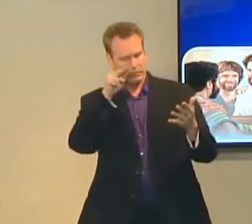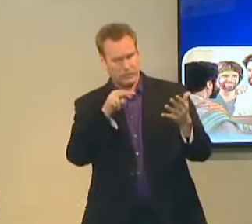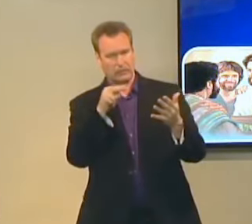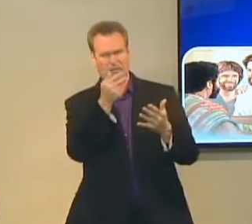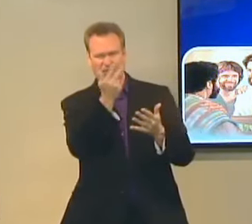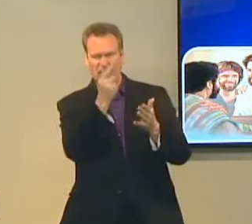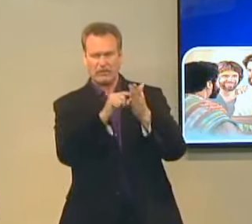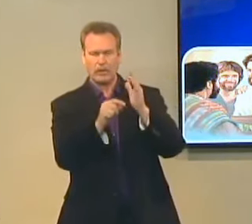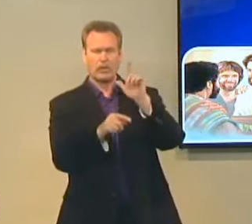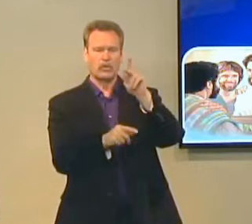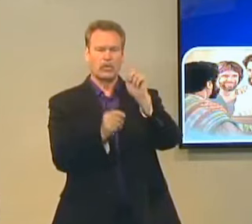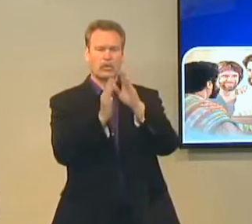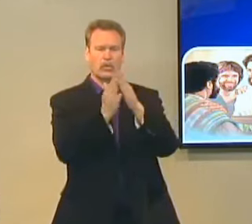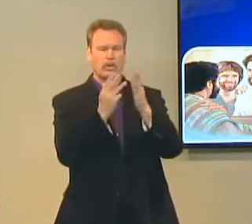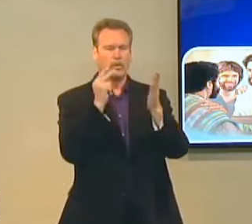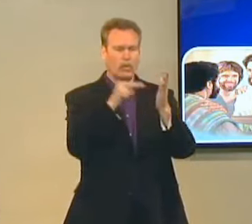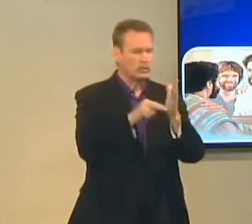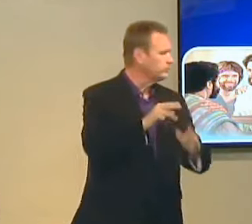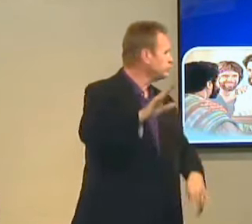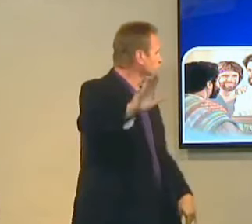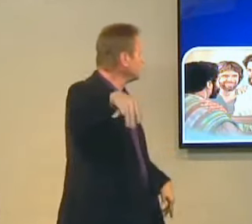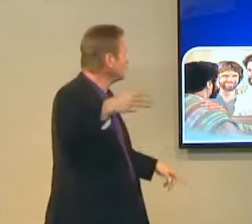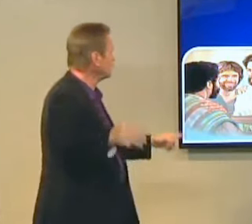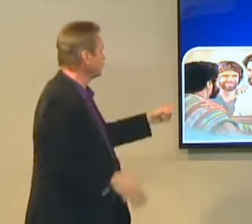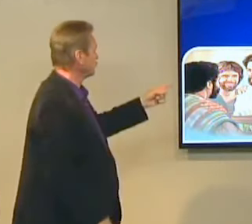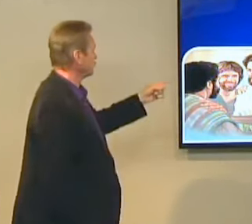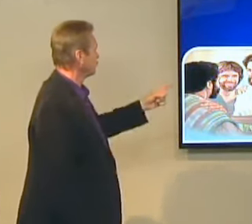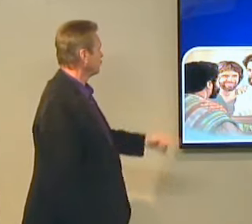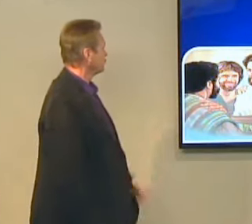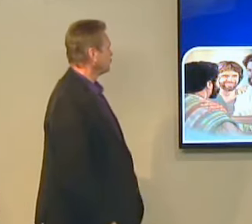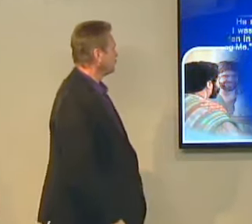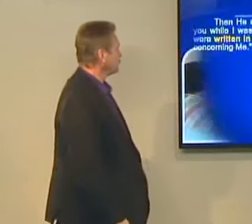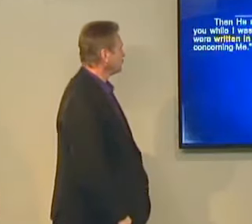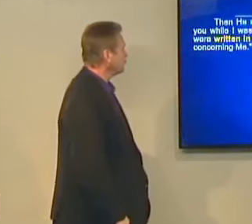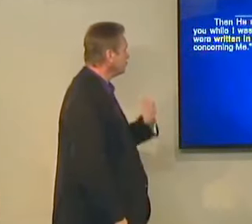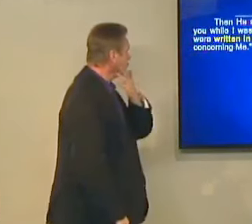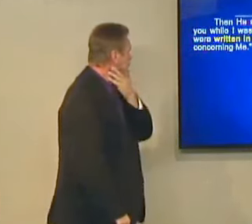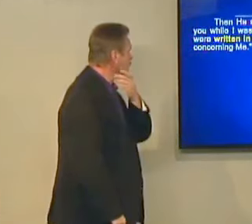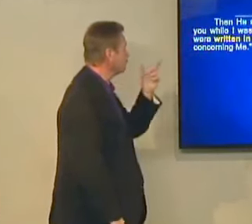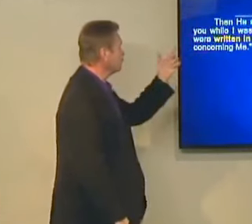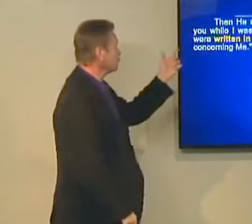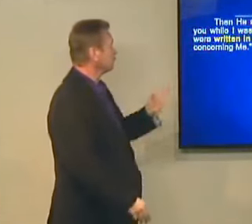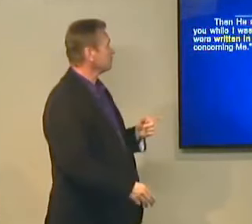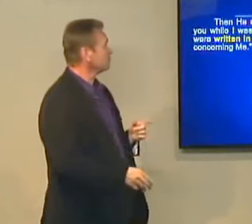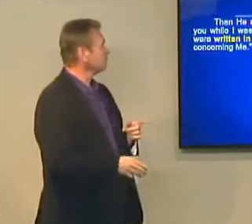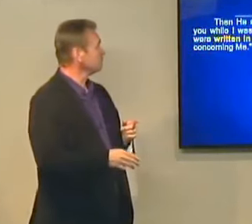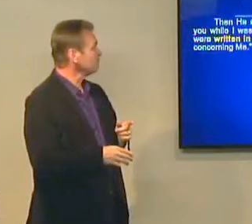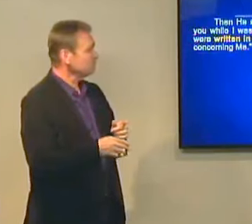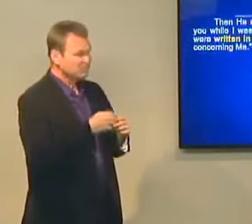I'm going to take a look in the book that came as my closing point thanks